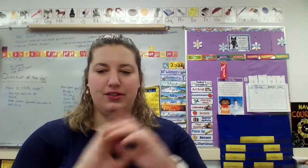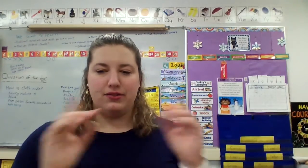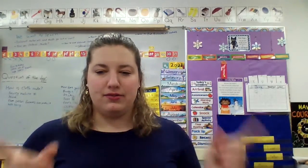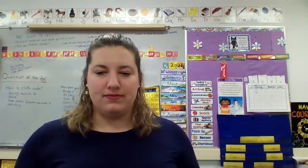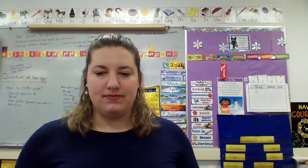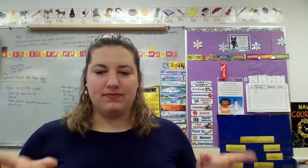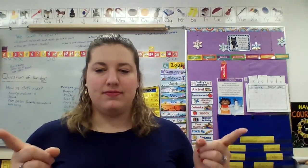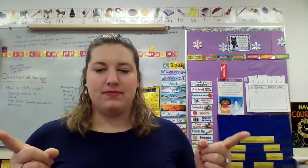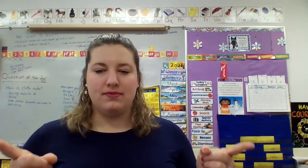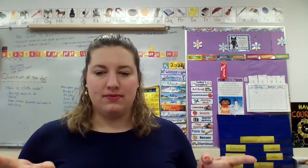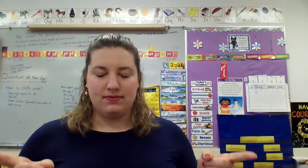undo.